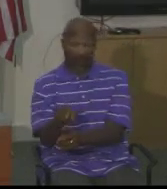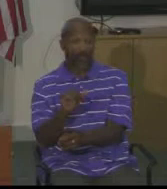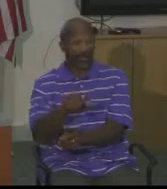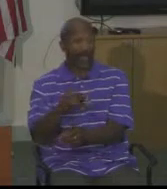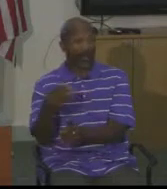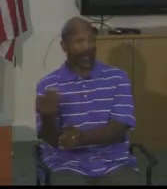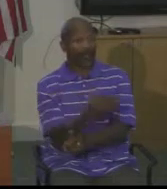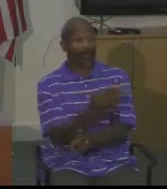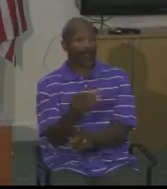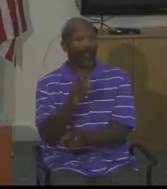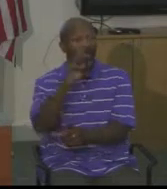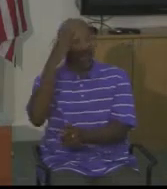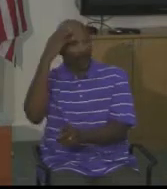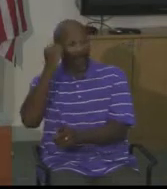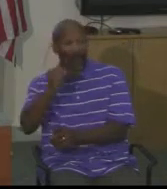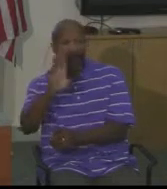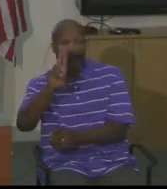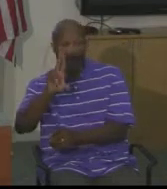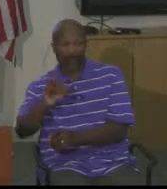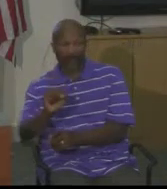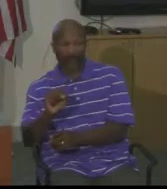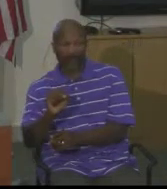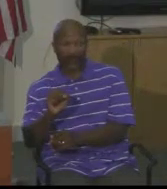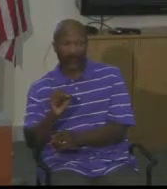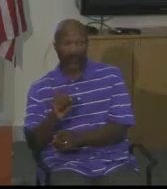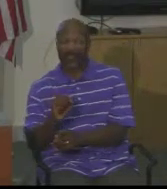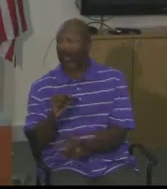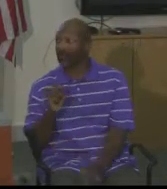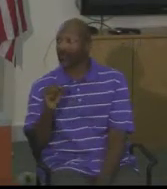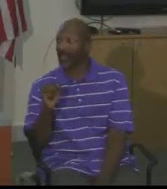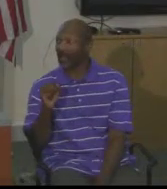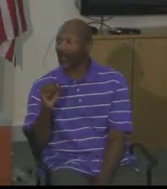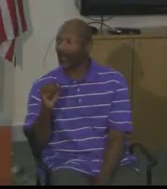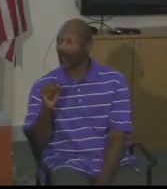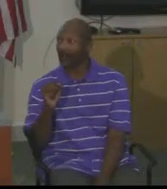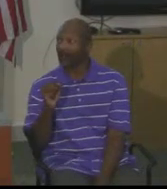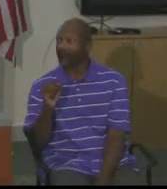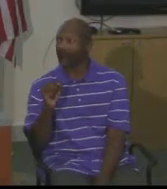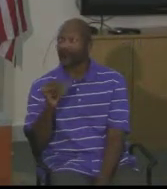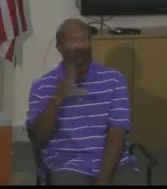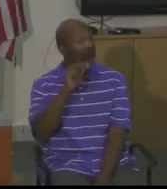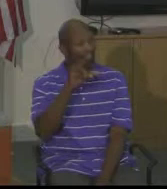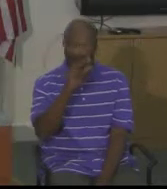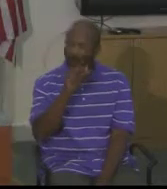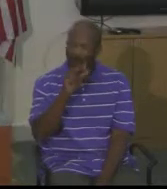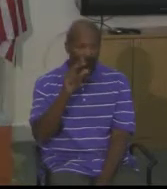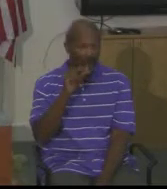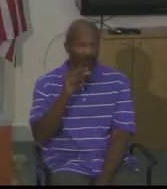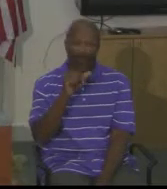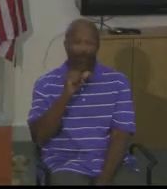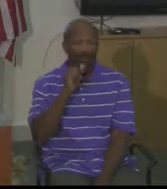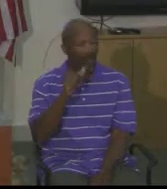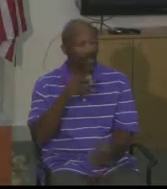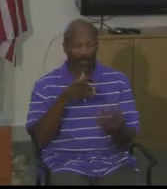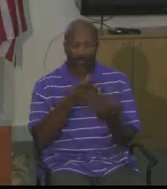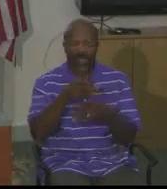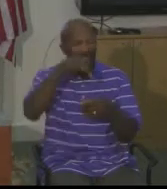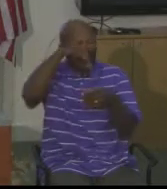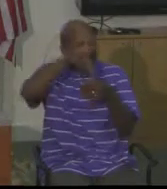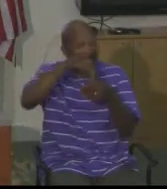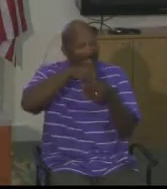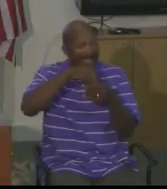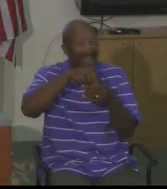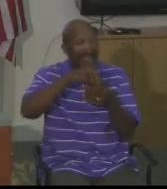And there are other buses on the system as well. Not through cable? Not through a cable. It's actually in the motherboard.